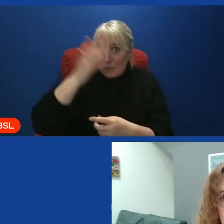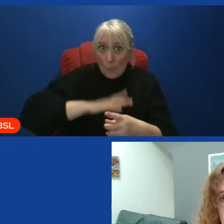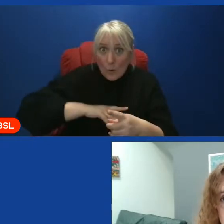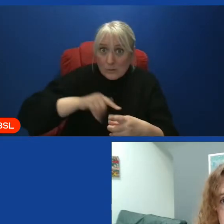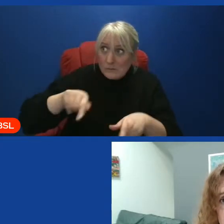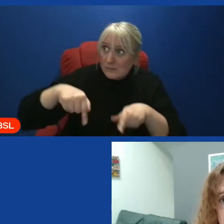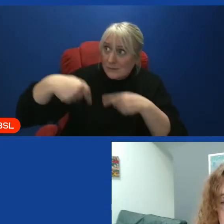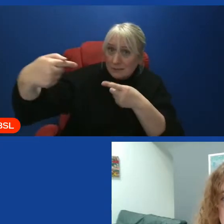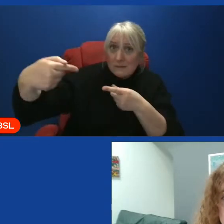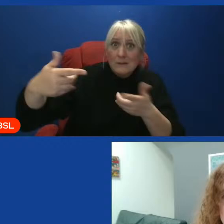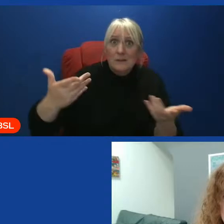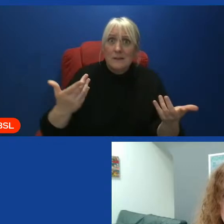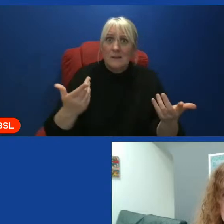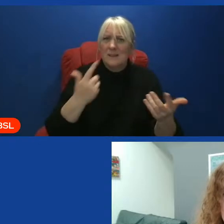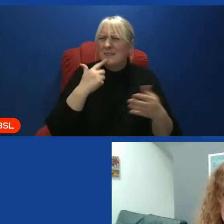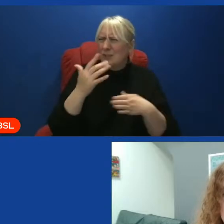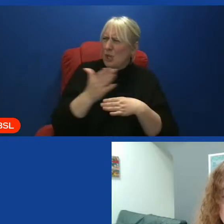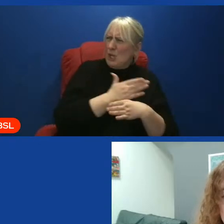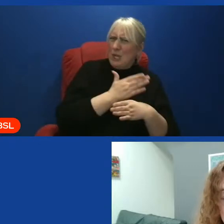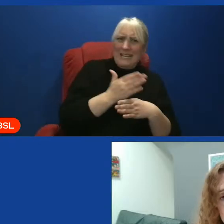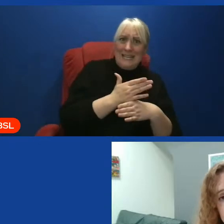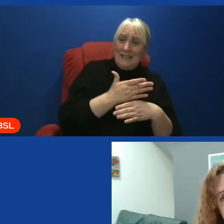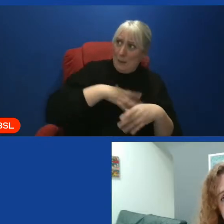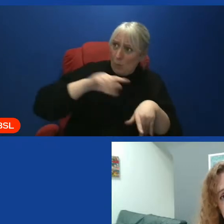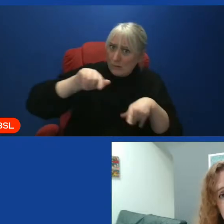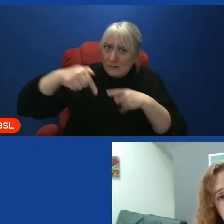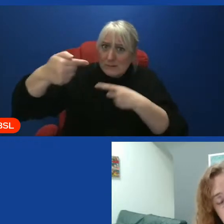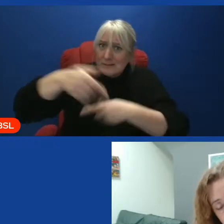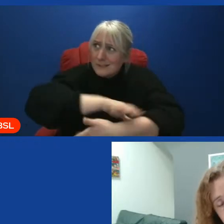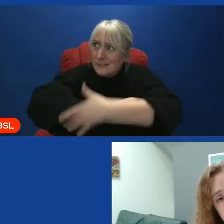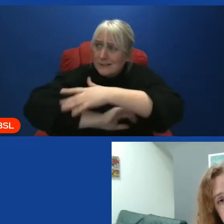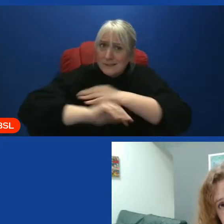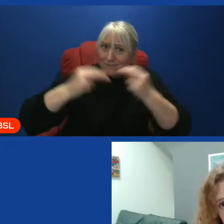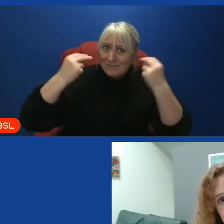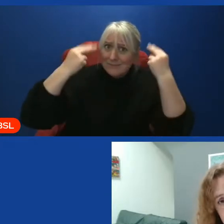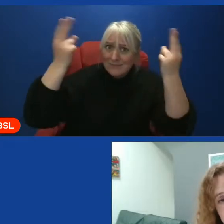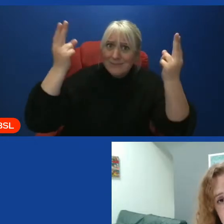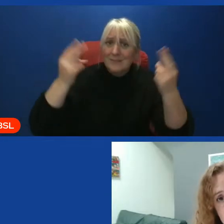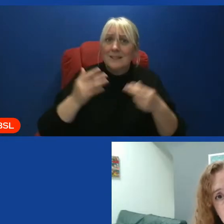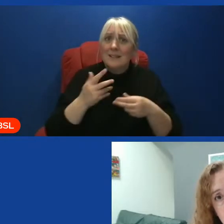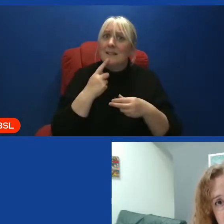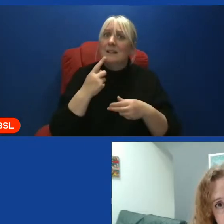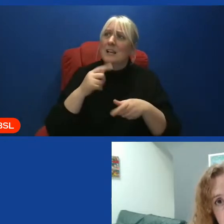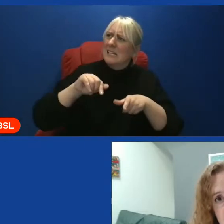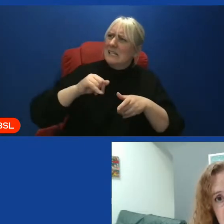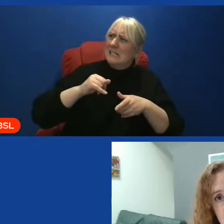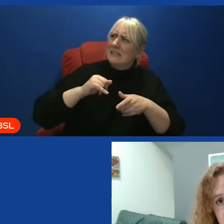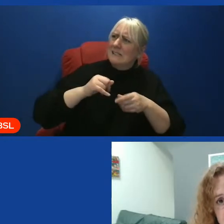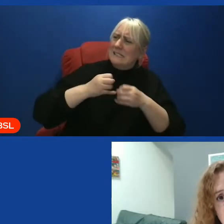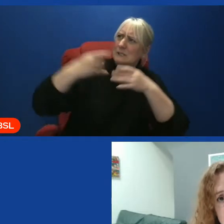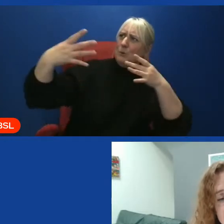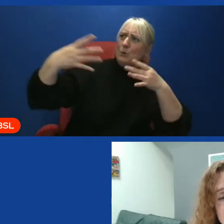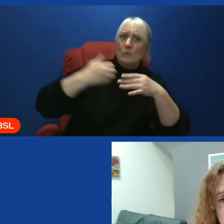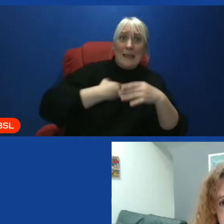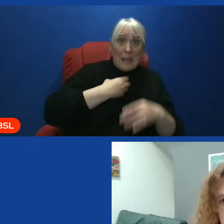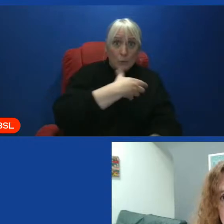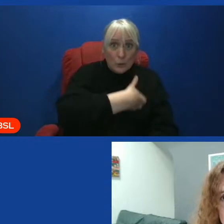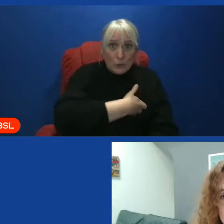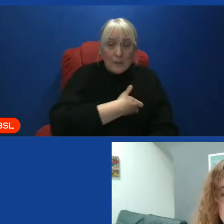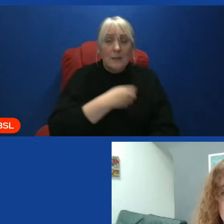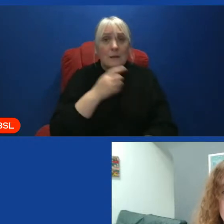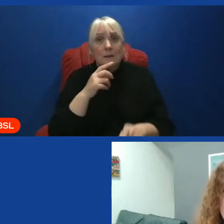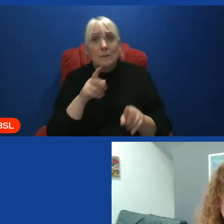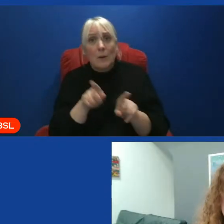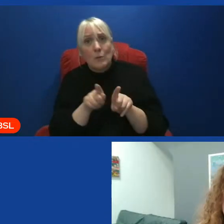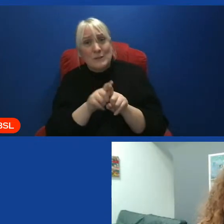so early on in their tenure, to get into an immediate dispute, not just with our union, but with everybody who has an interest in decent